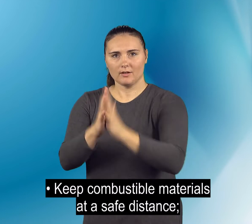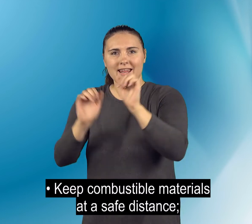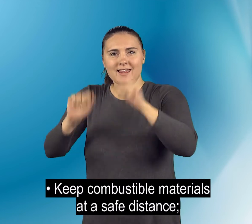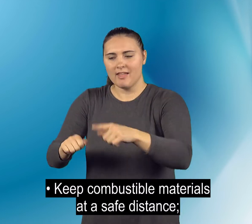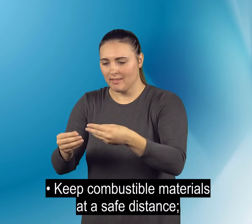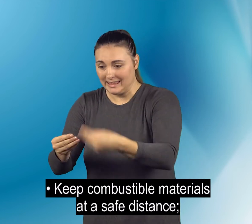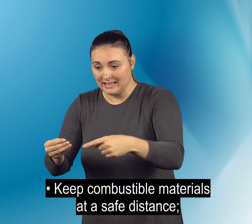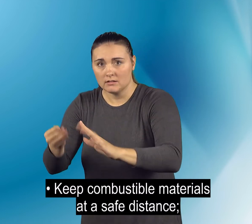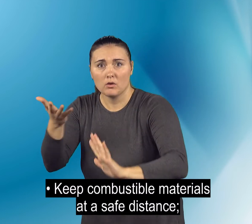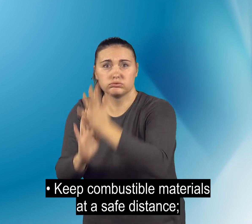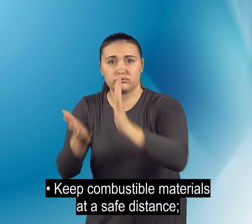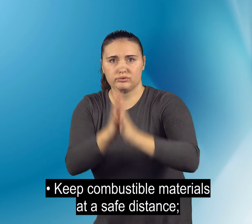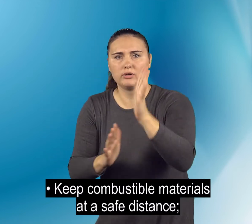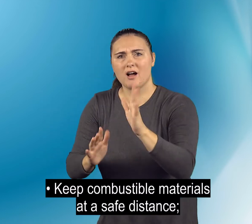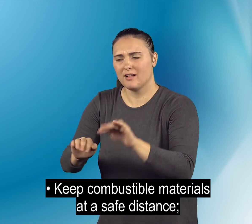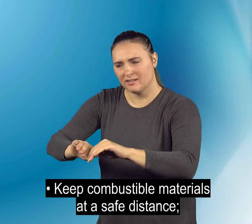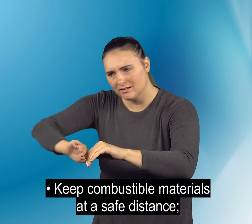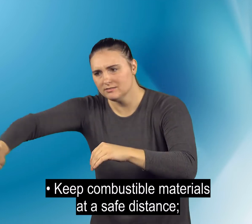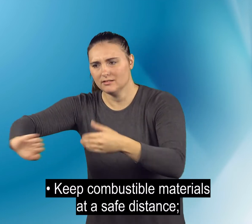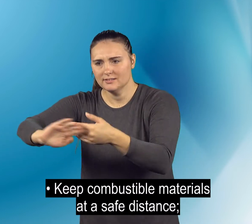Keep combustible materials at a safe distance.